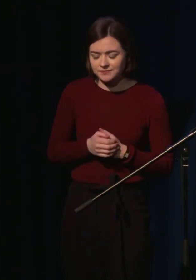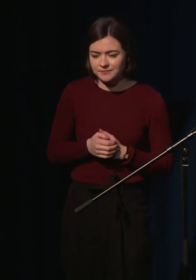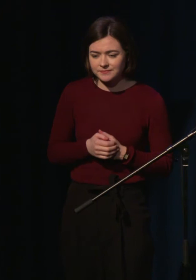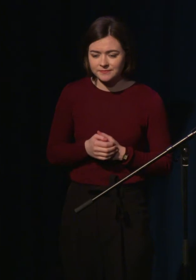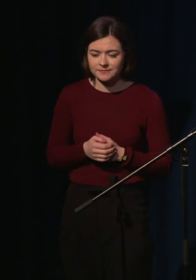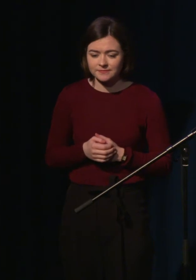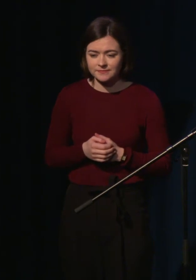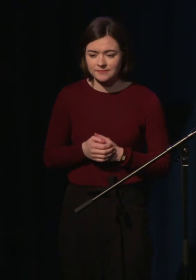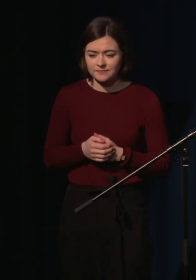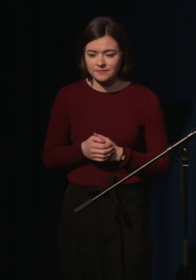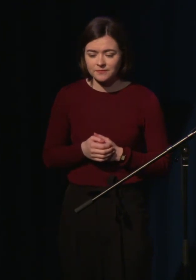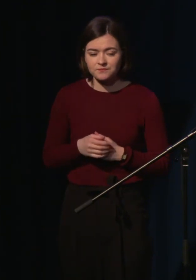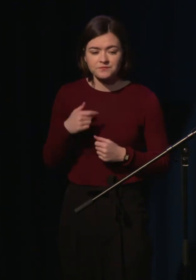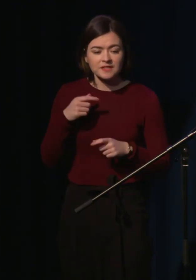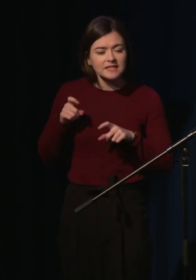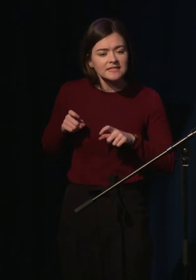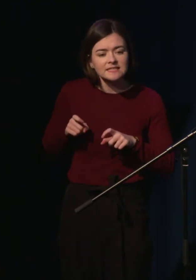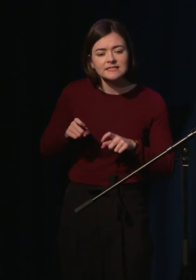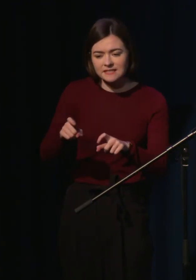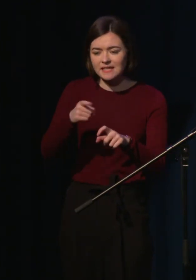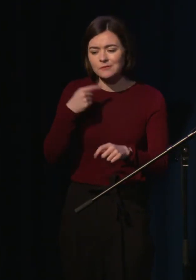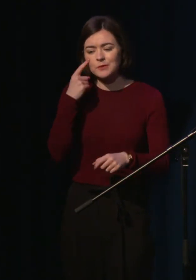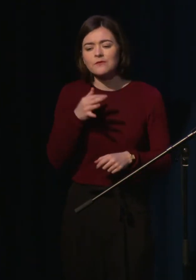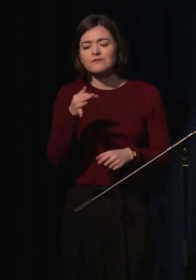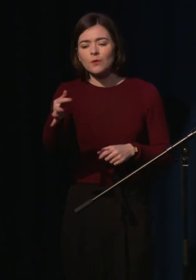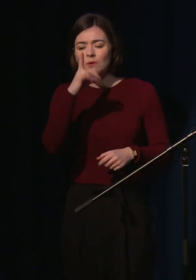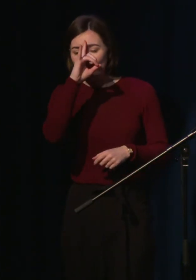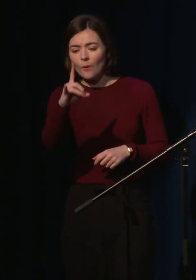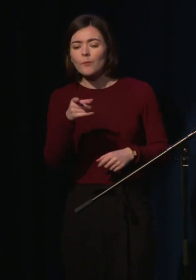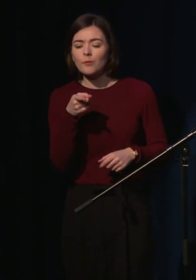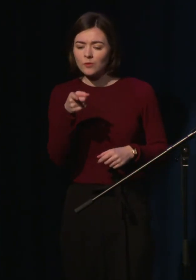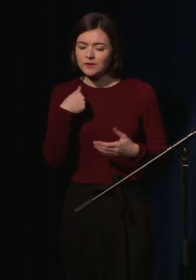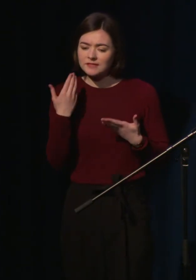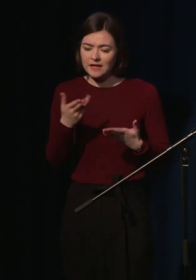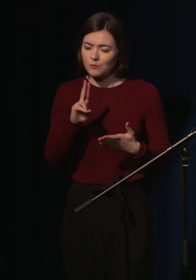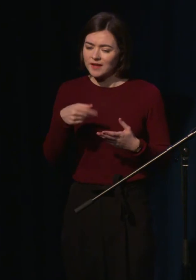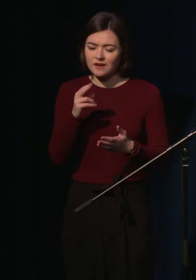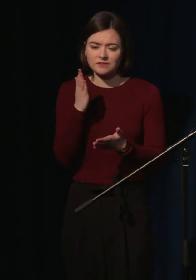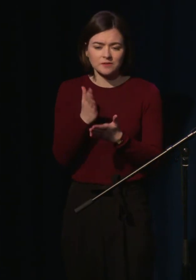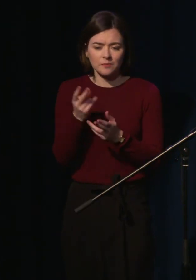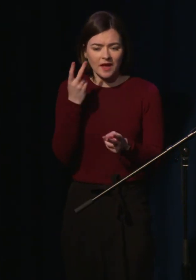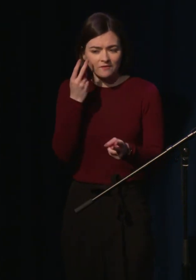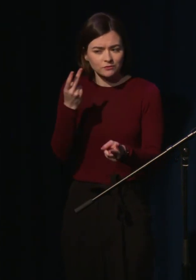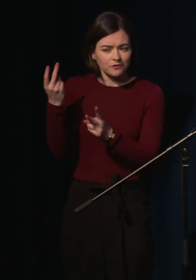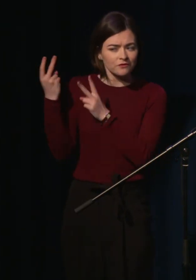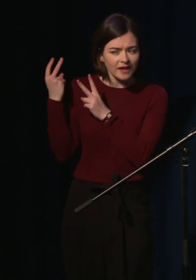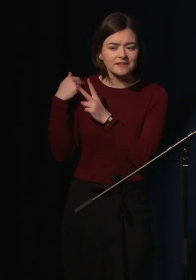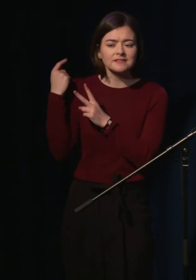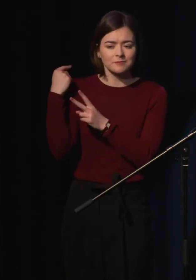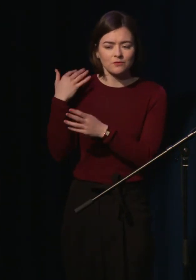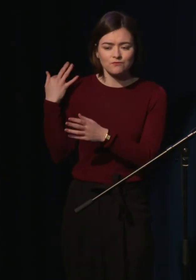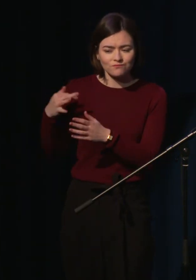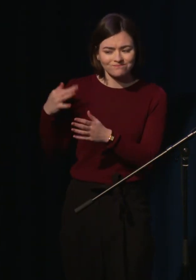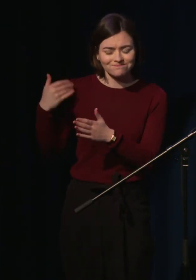chéile. Still, as we look forward with hope, it would be remiss of us not to reflect back on the hurt and the wrongdoings of the